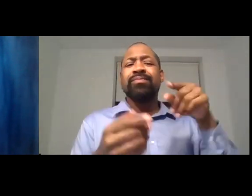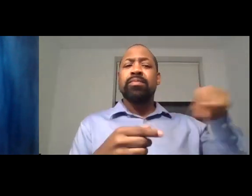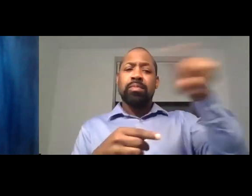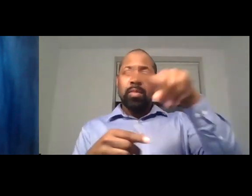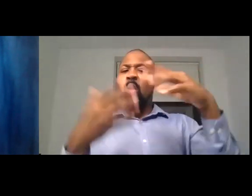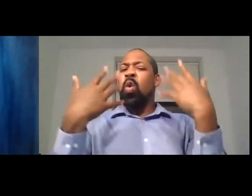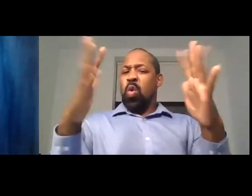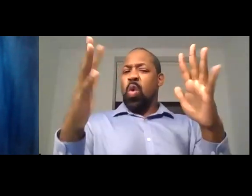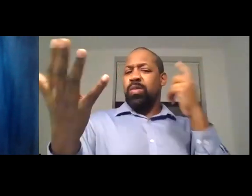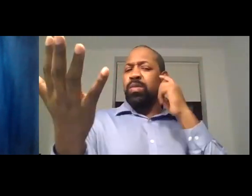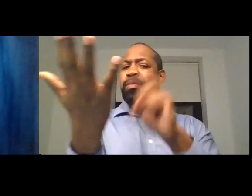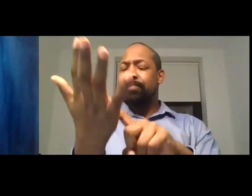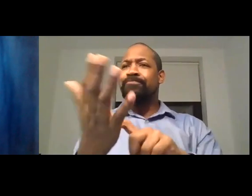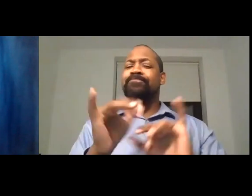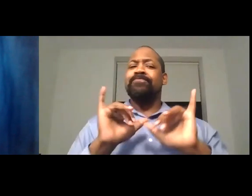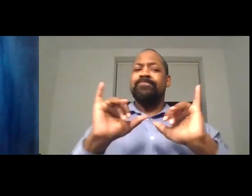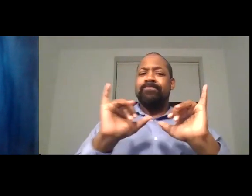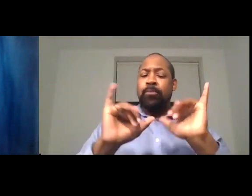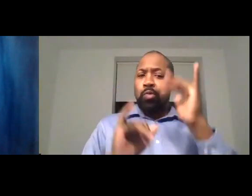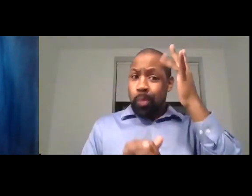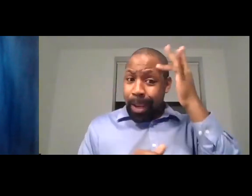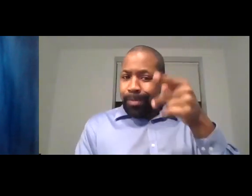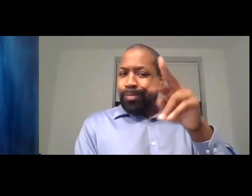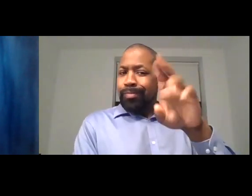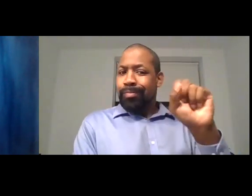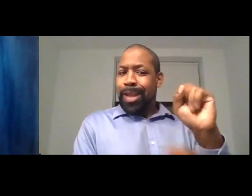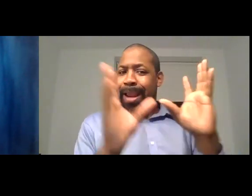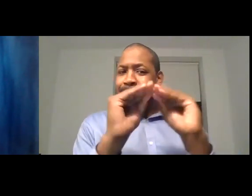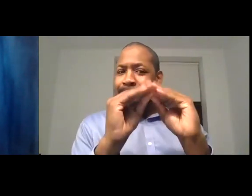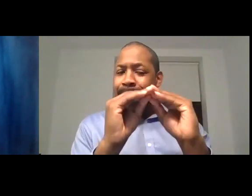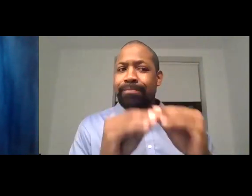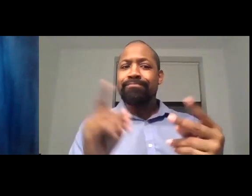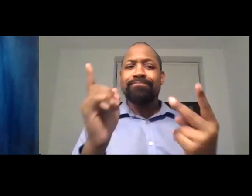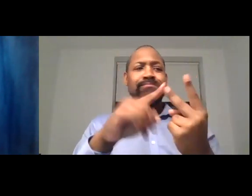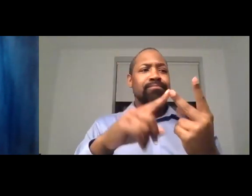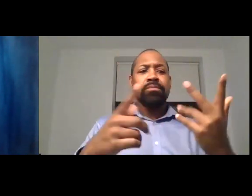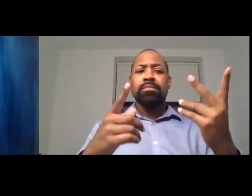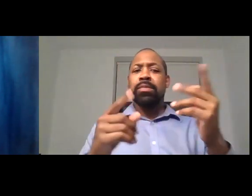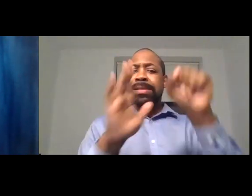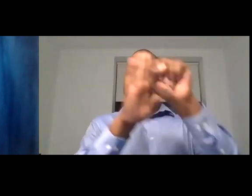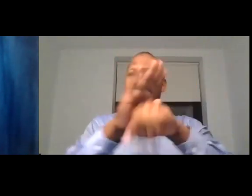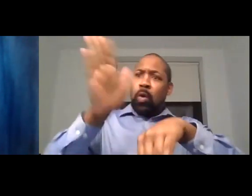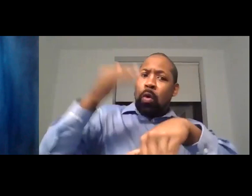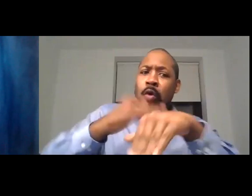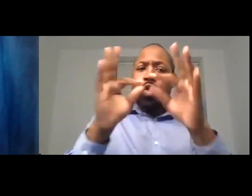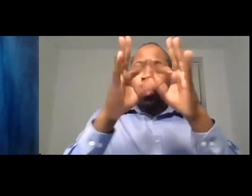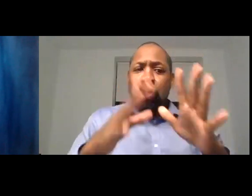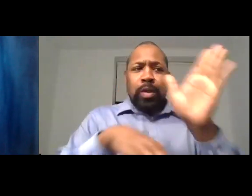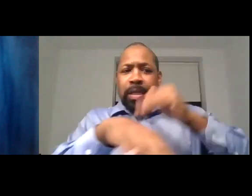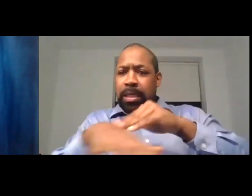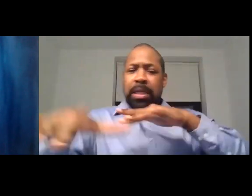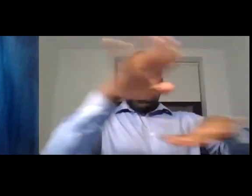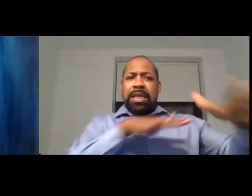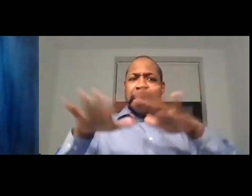for pulling in some for referral services. We've noticed that need because of some